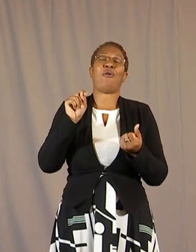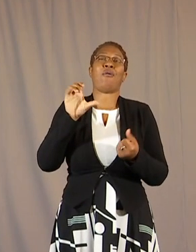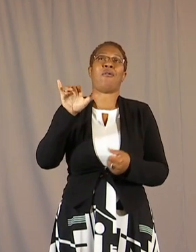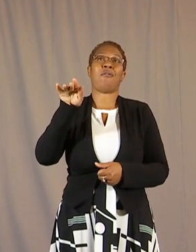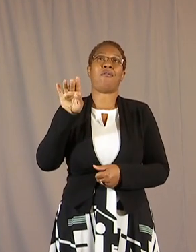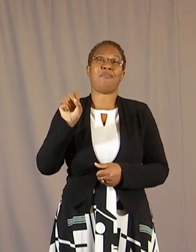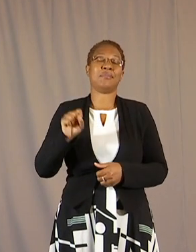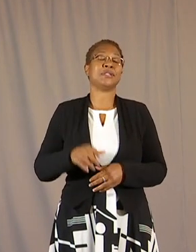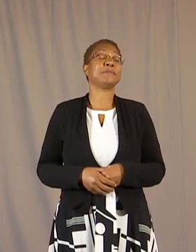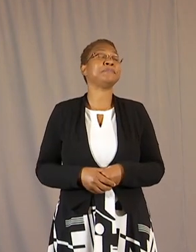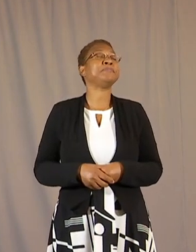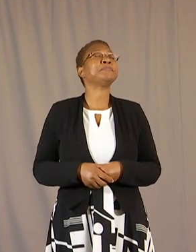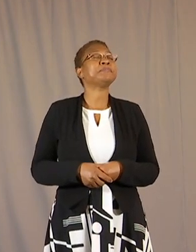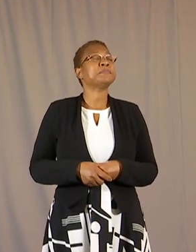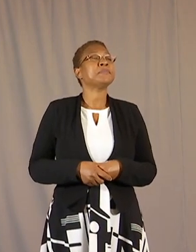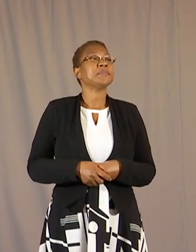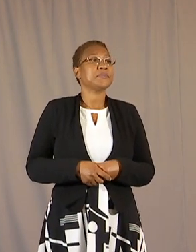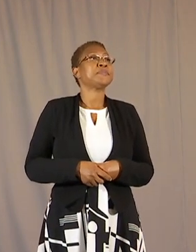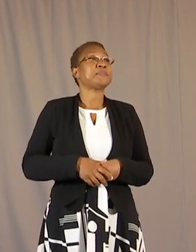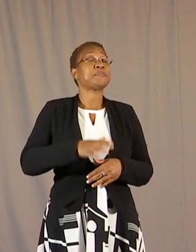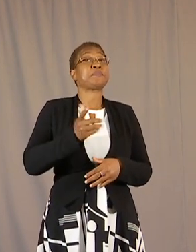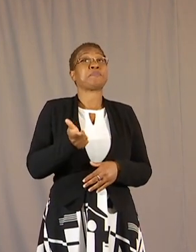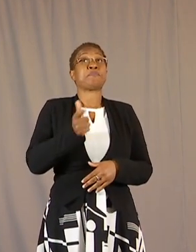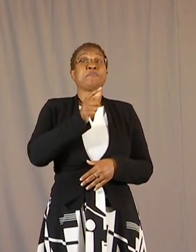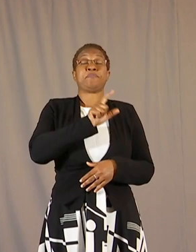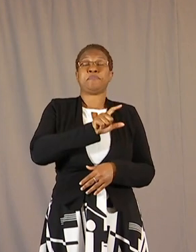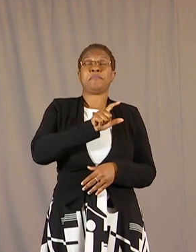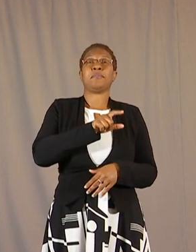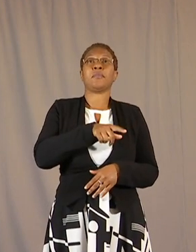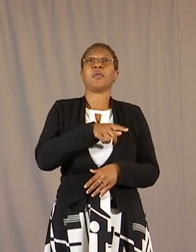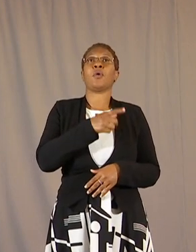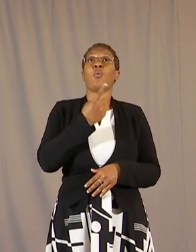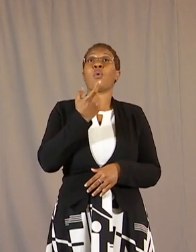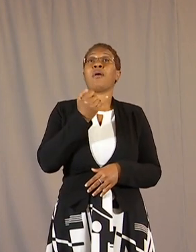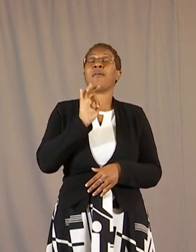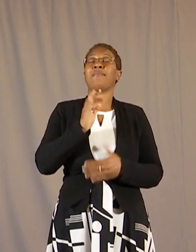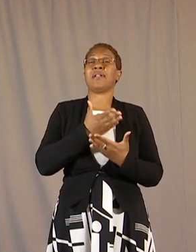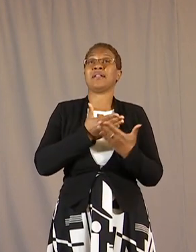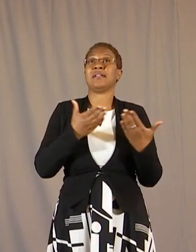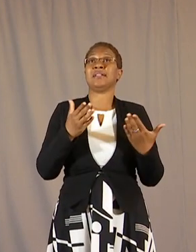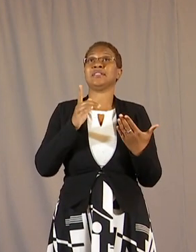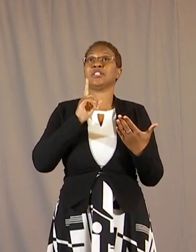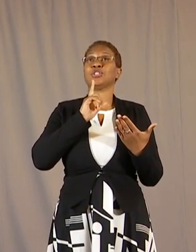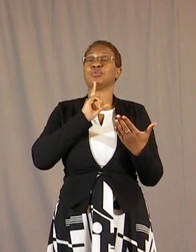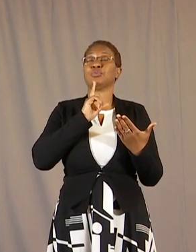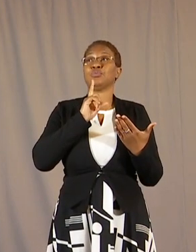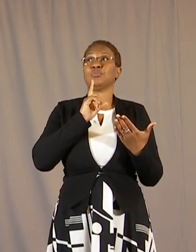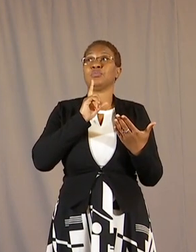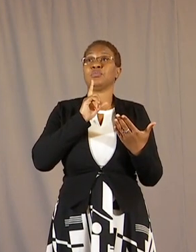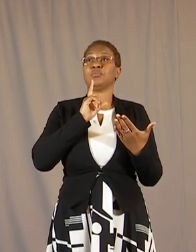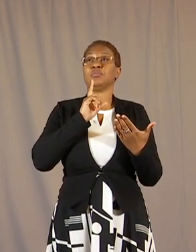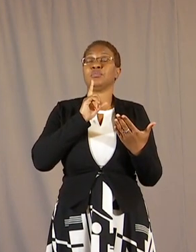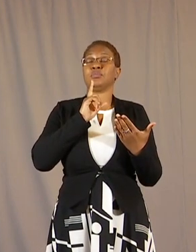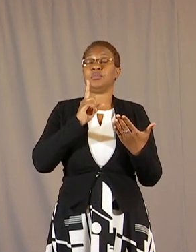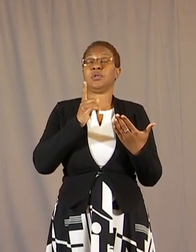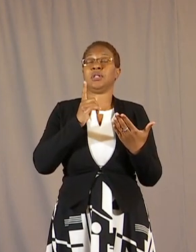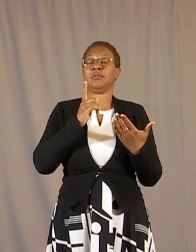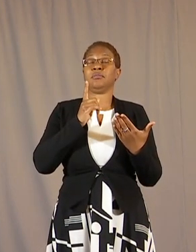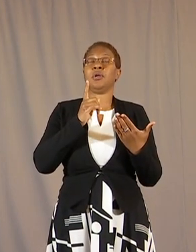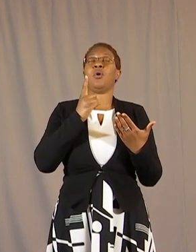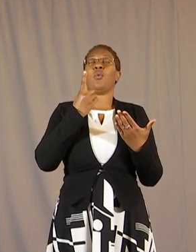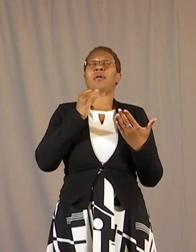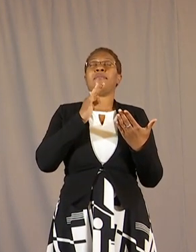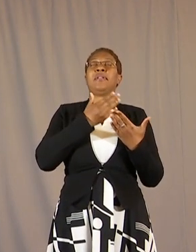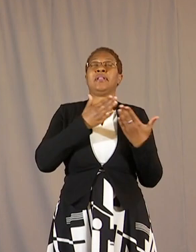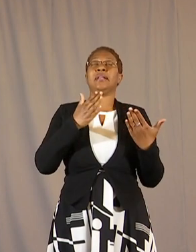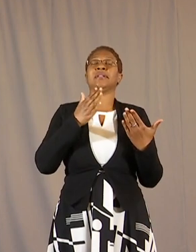I just wanted to quickly add that one of the things also that's a part of the task force recommendations and a